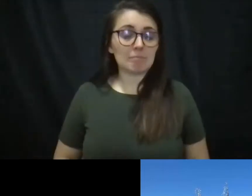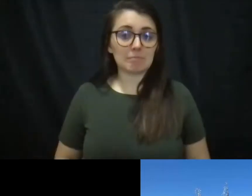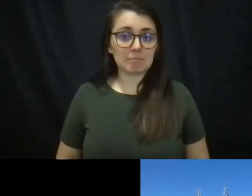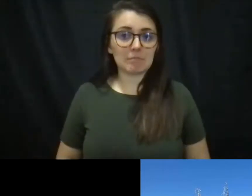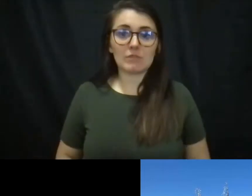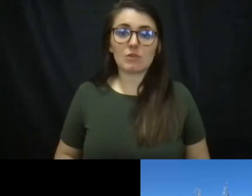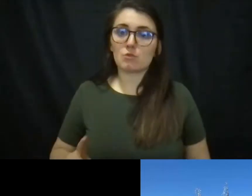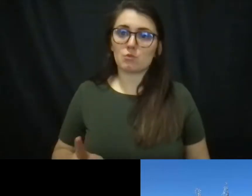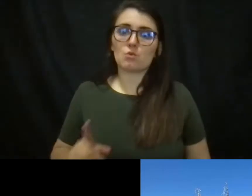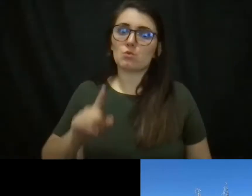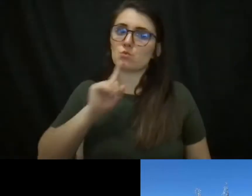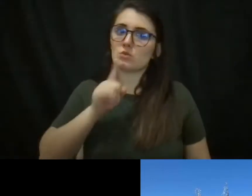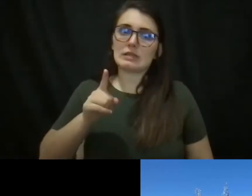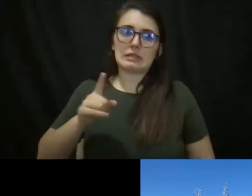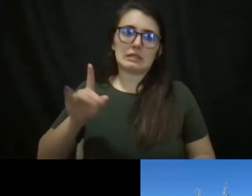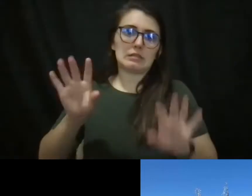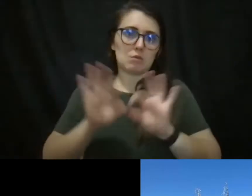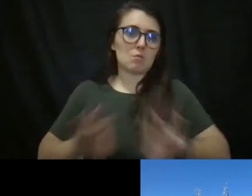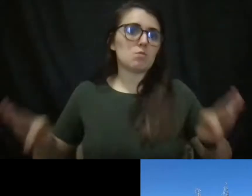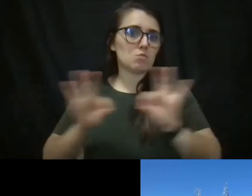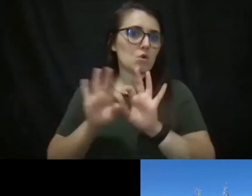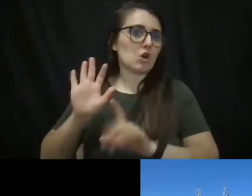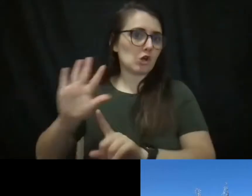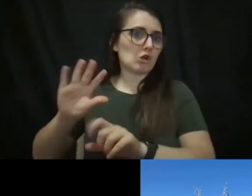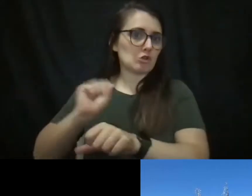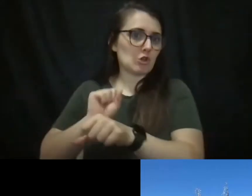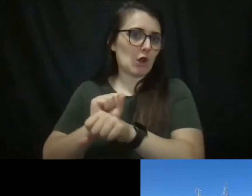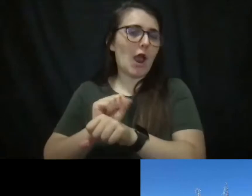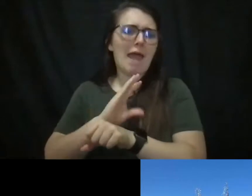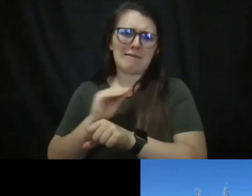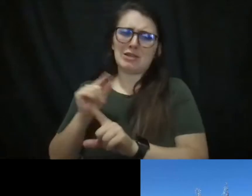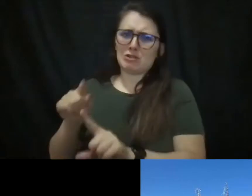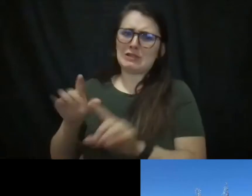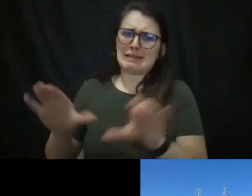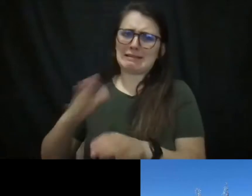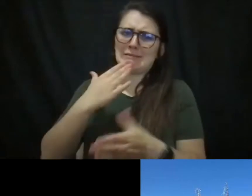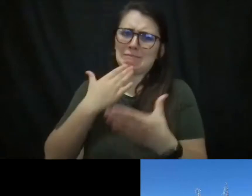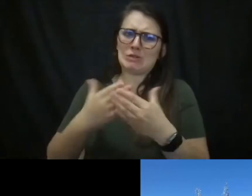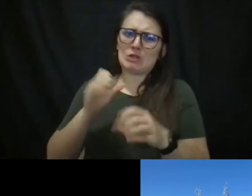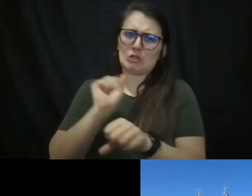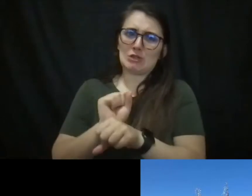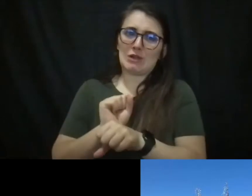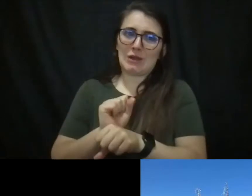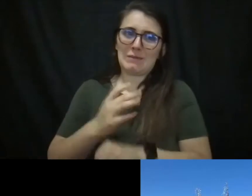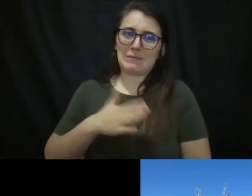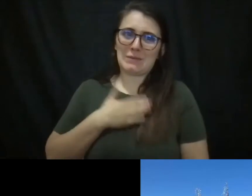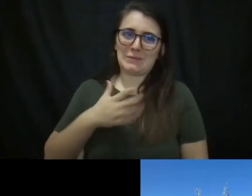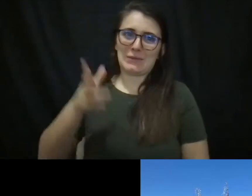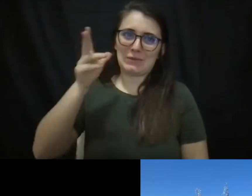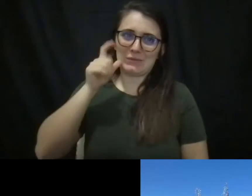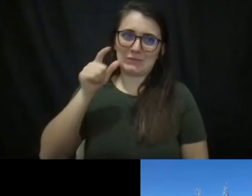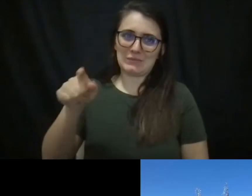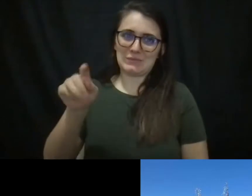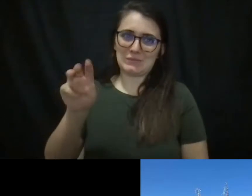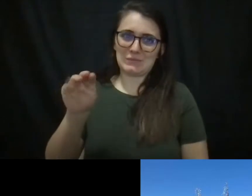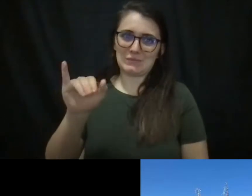Very, very much reliant on what she does, and she does a great job. I'm very, very glad to hear from you, Mimi. That's really